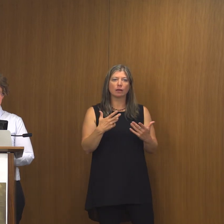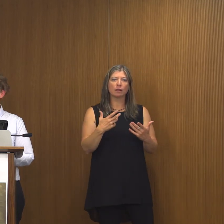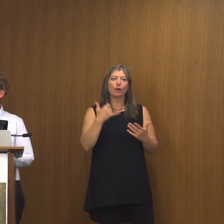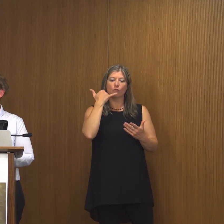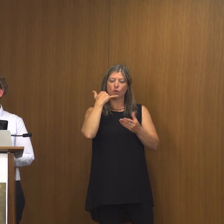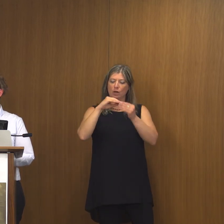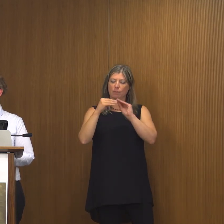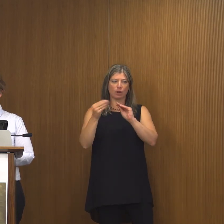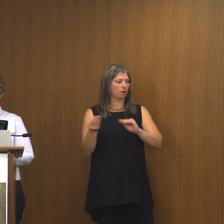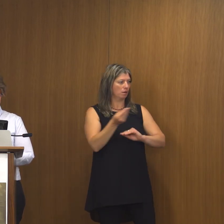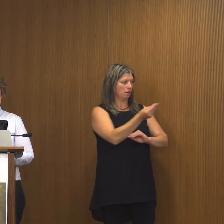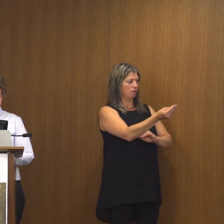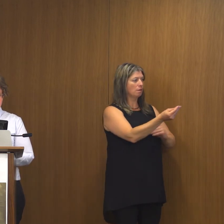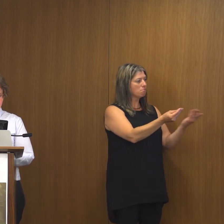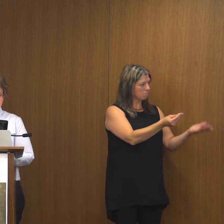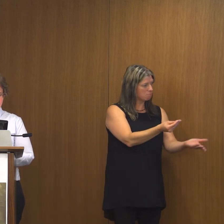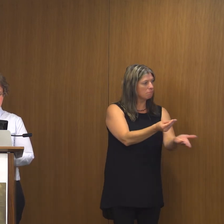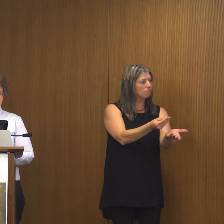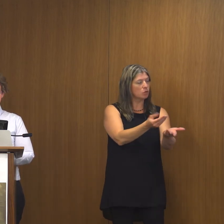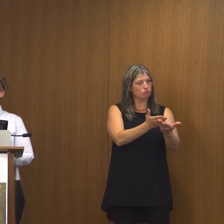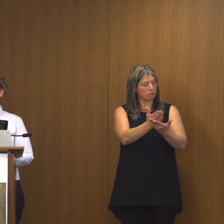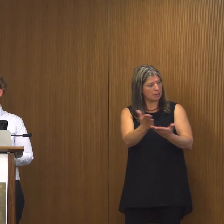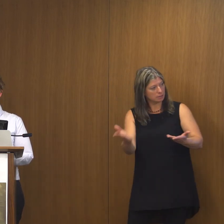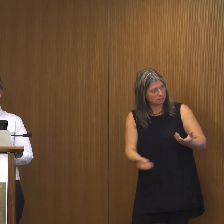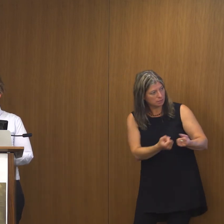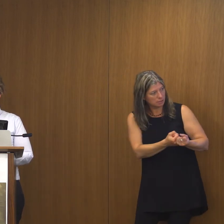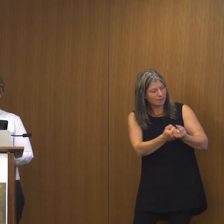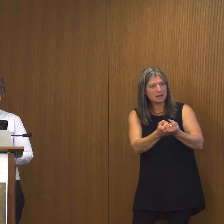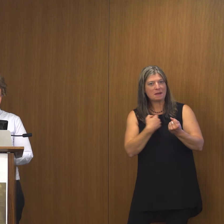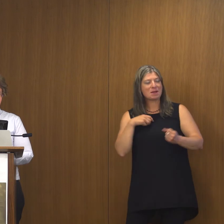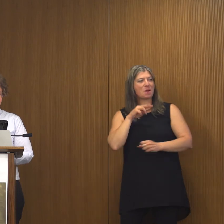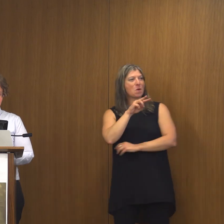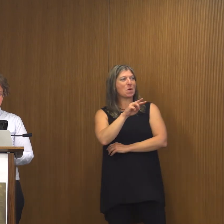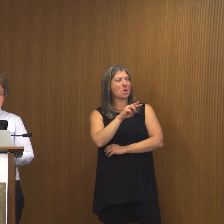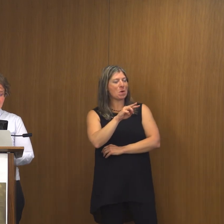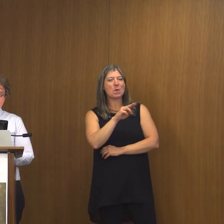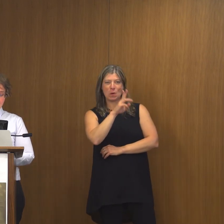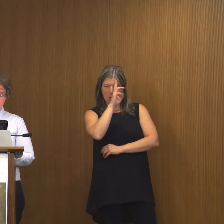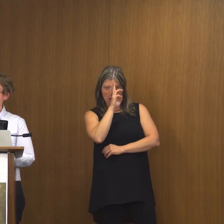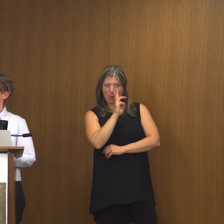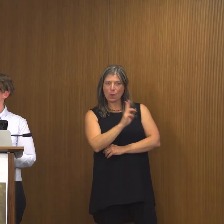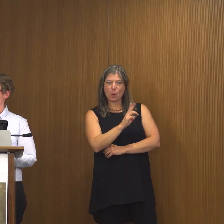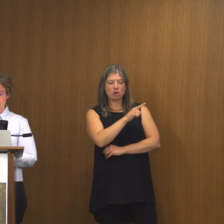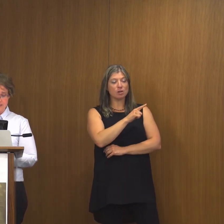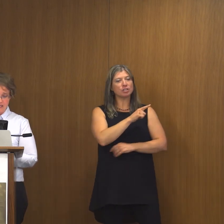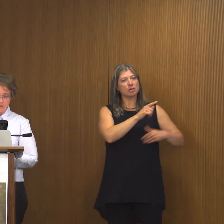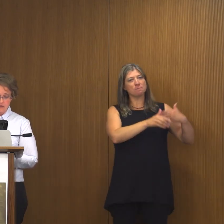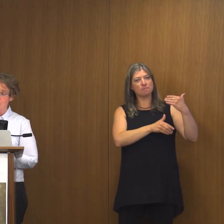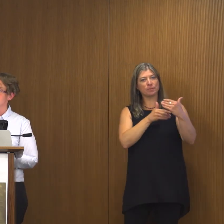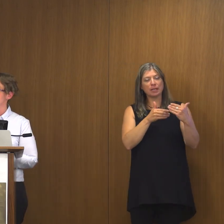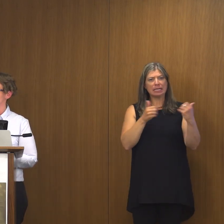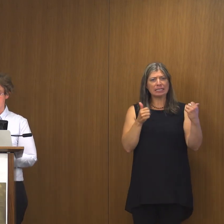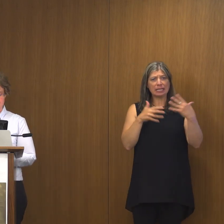number and to use her voice to ensure her son's rights. I watched with admiration as she advocated her way through the